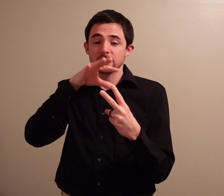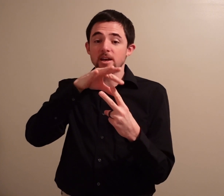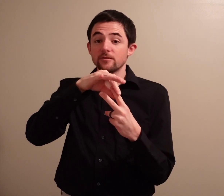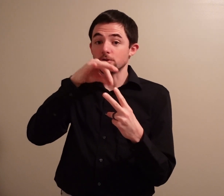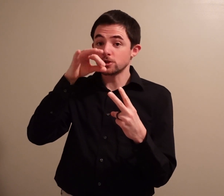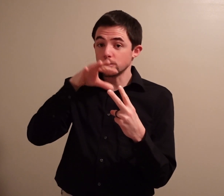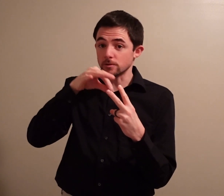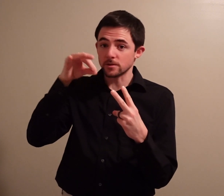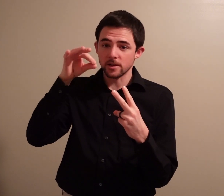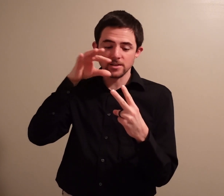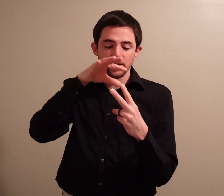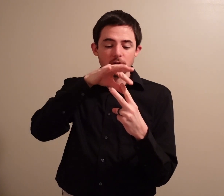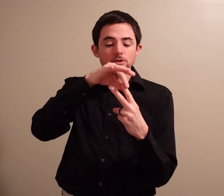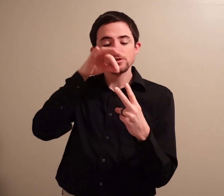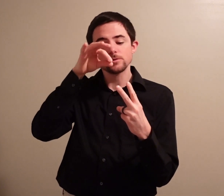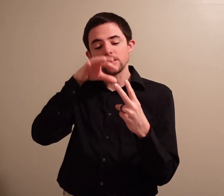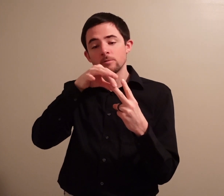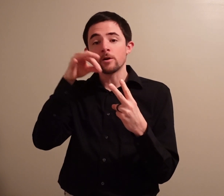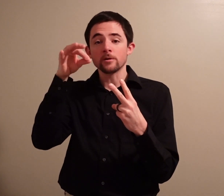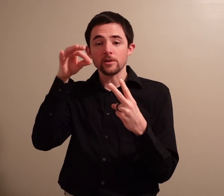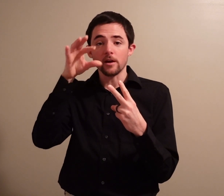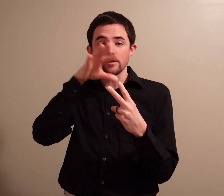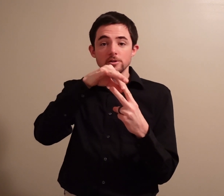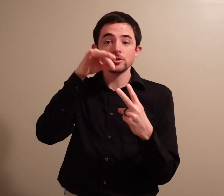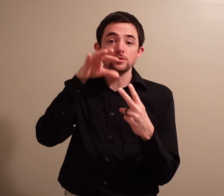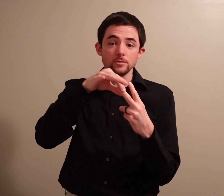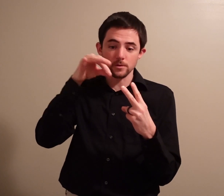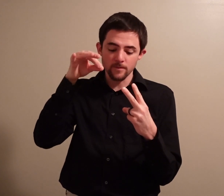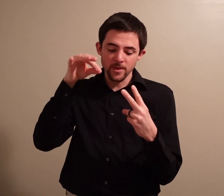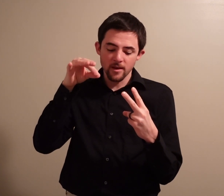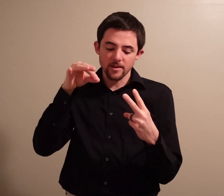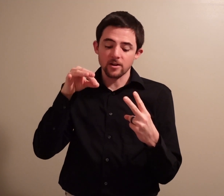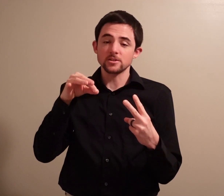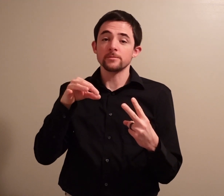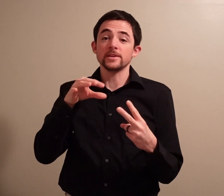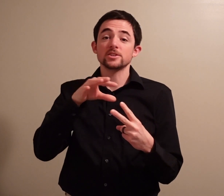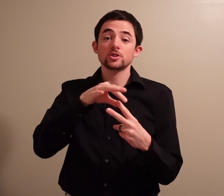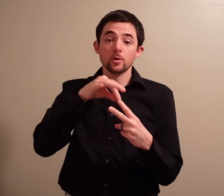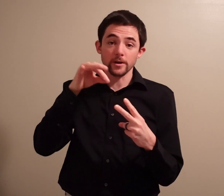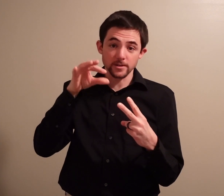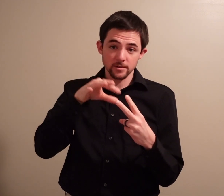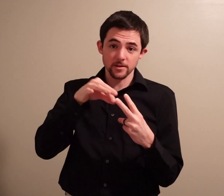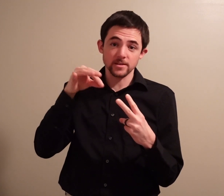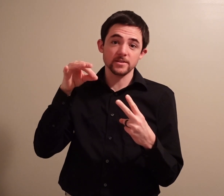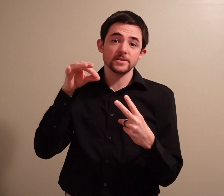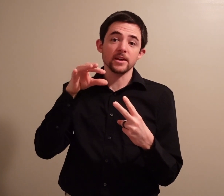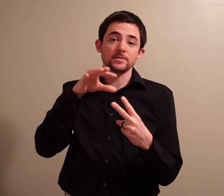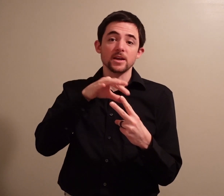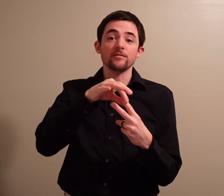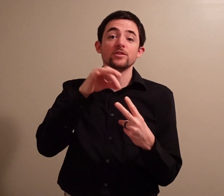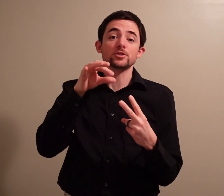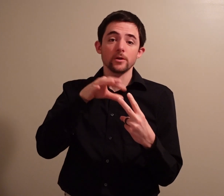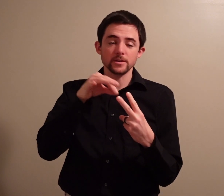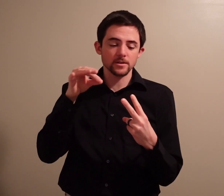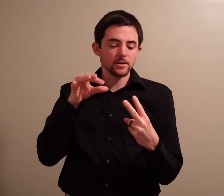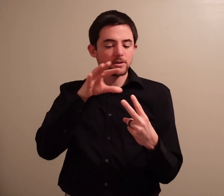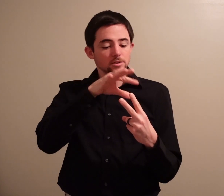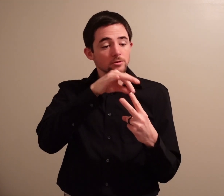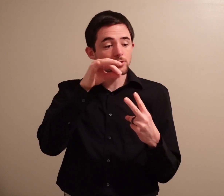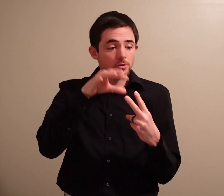sign for choose. It's like you're choosing one or the other. Choose. That also means choice. This is the same sign for choice. So